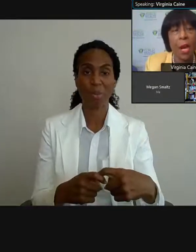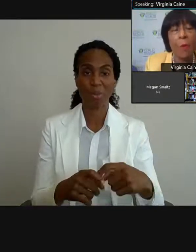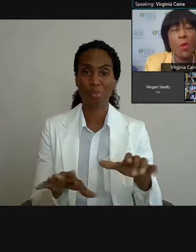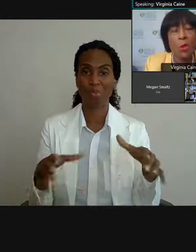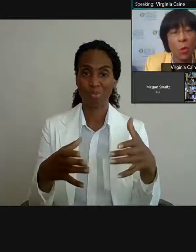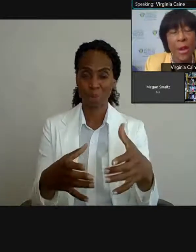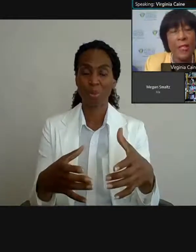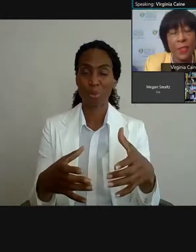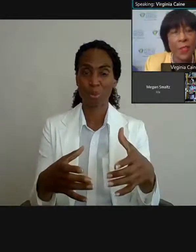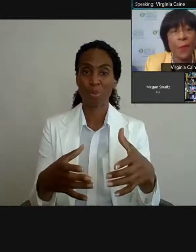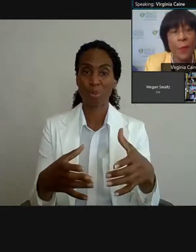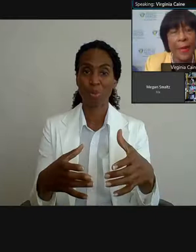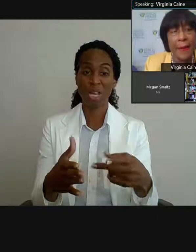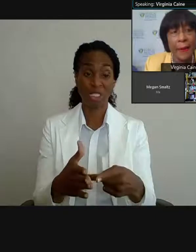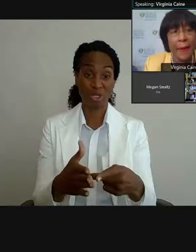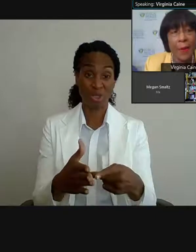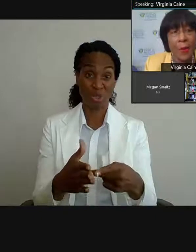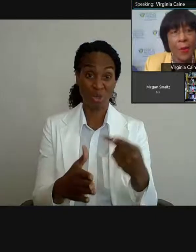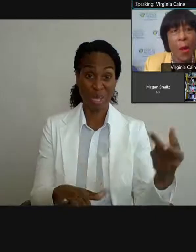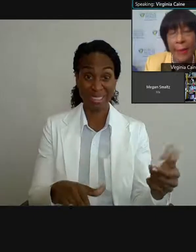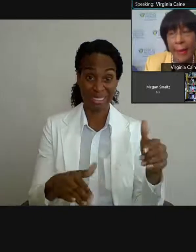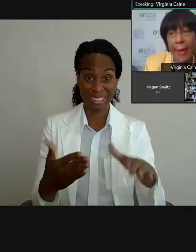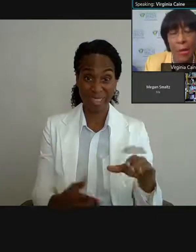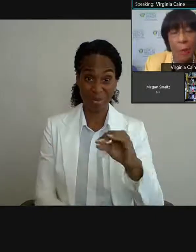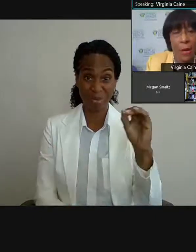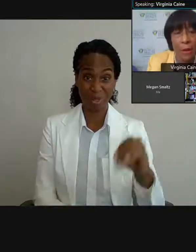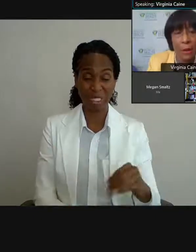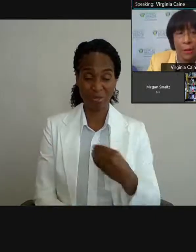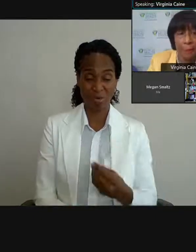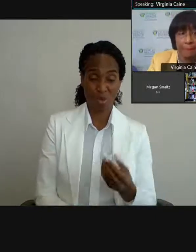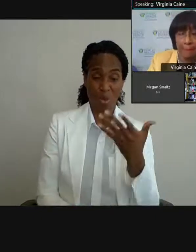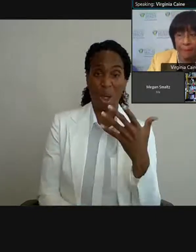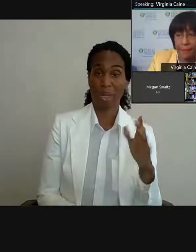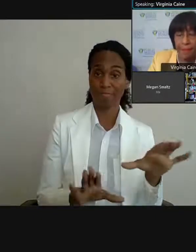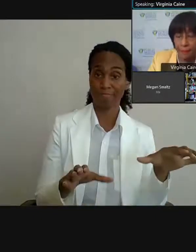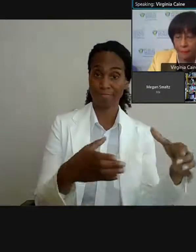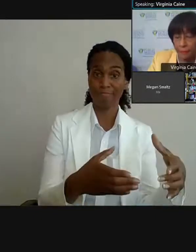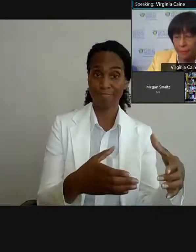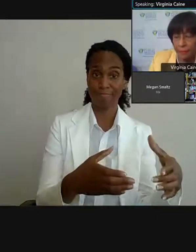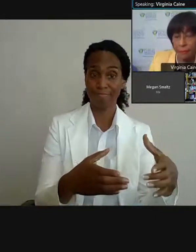populations, and almost twice the death rate of their white counterparts.